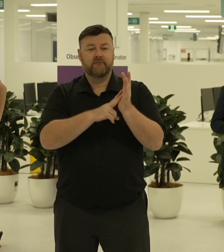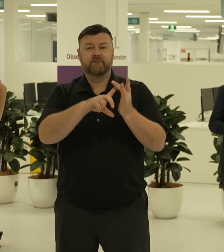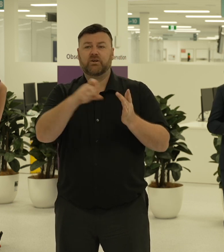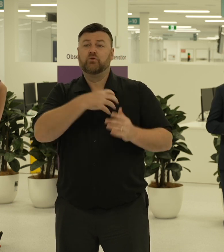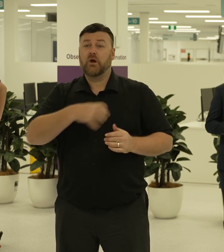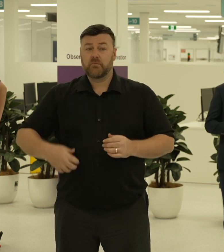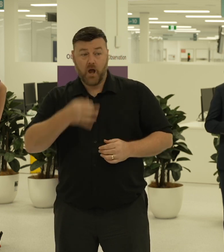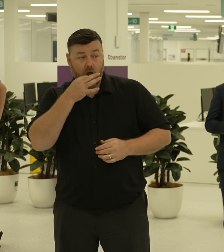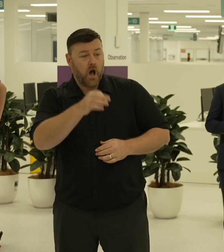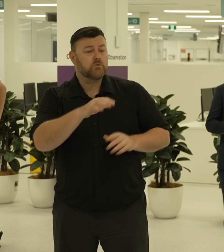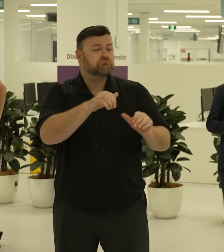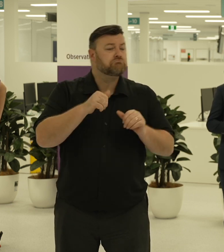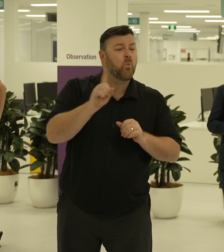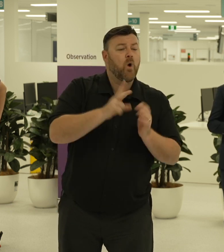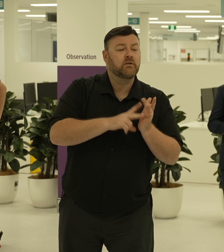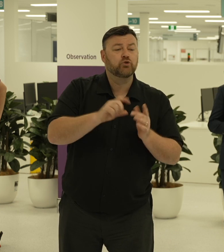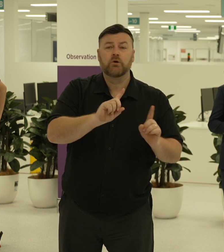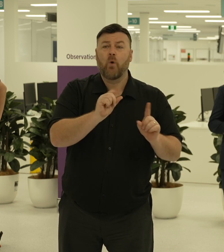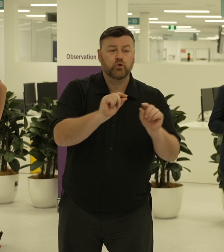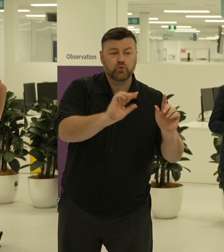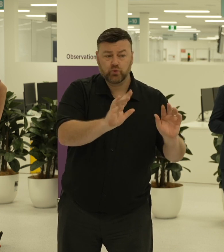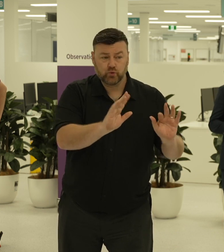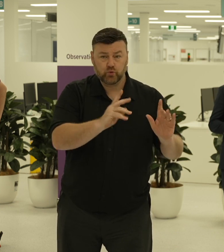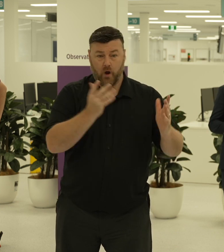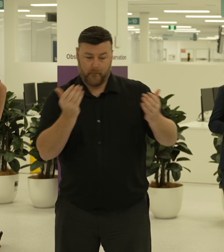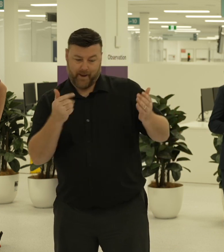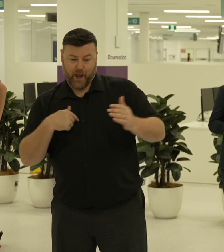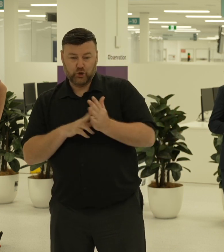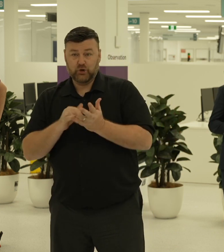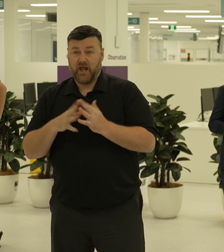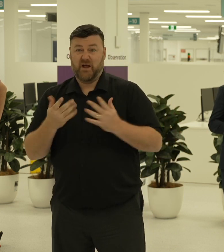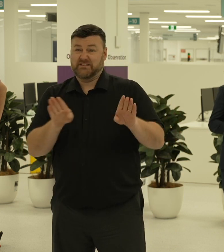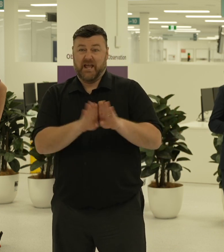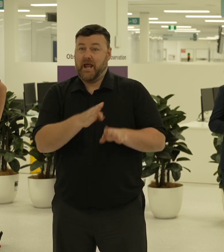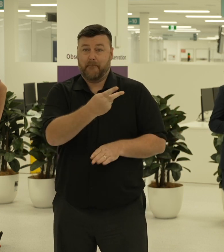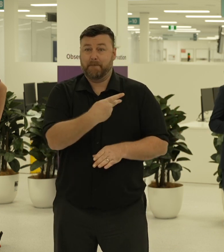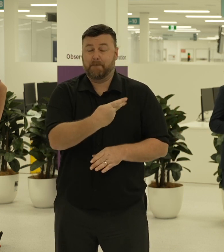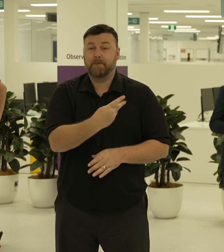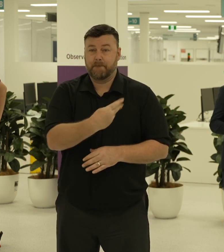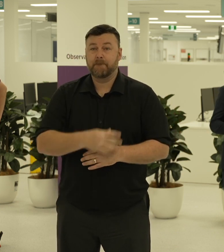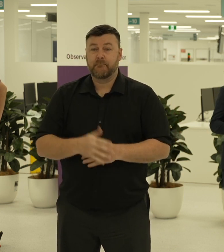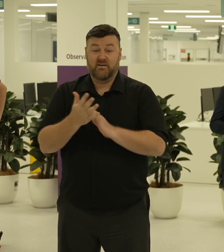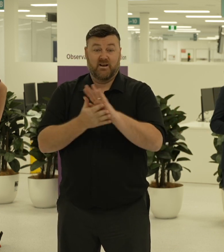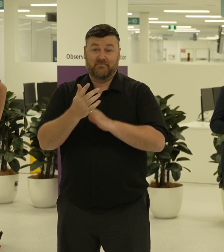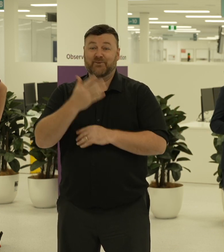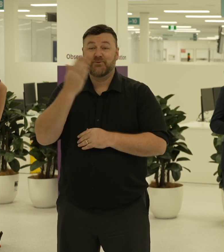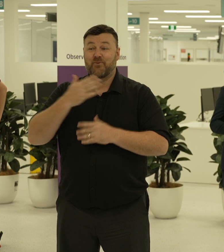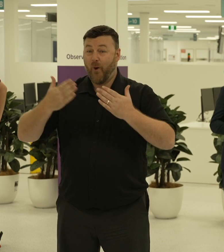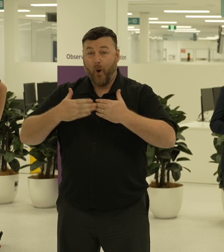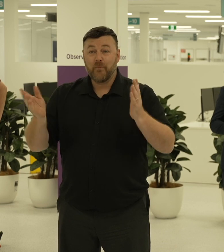how the Victorian experience has been. It's very much in line with what we've seen here in New South Wales. That is that schools have remained